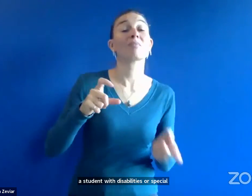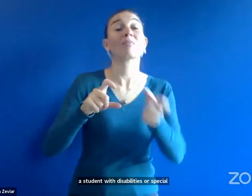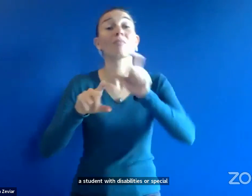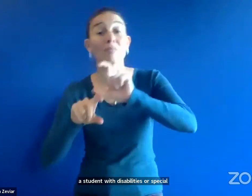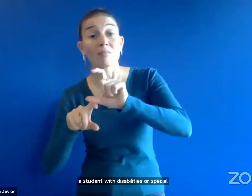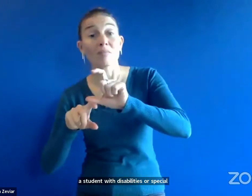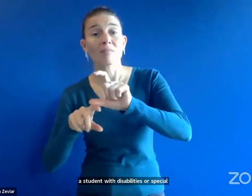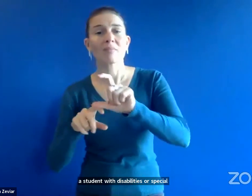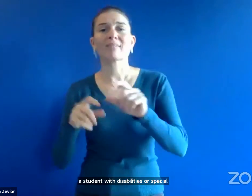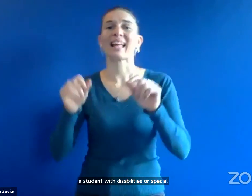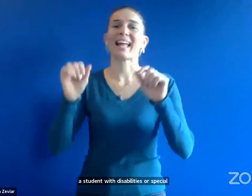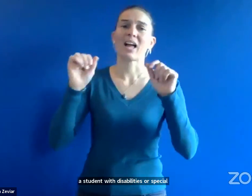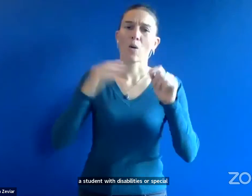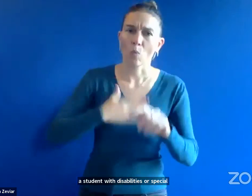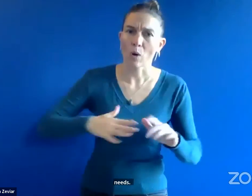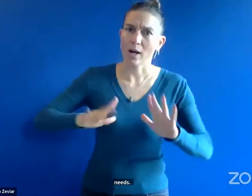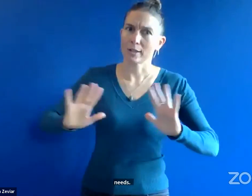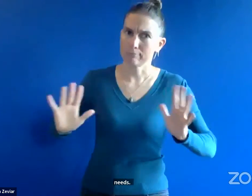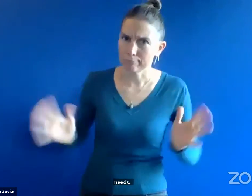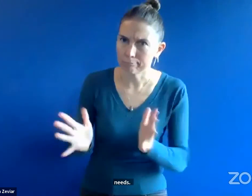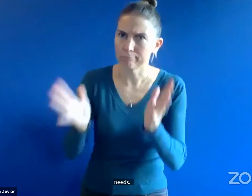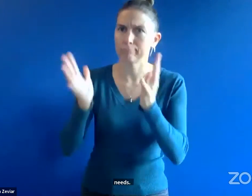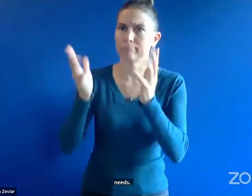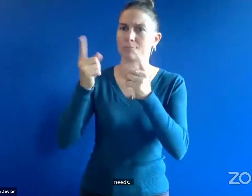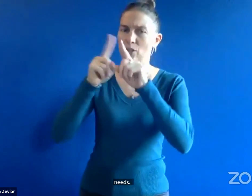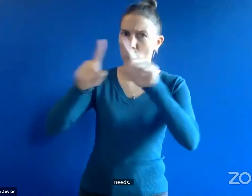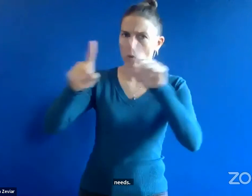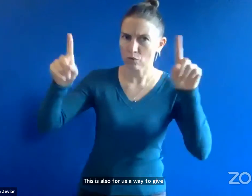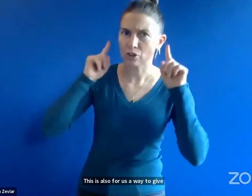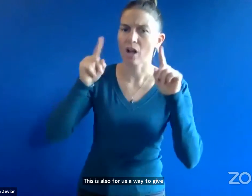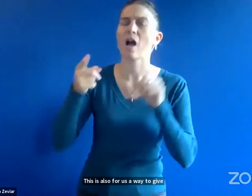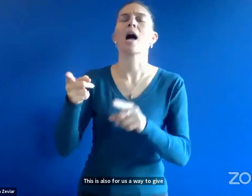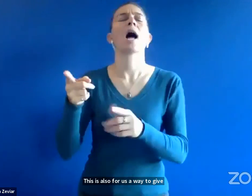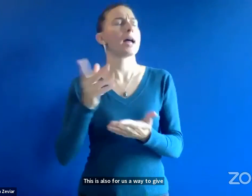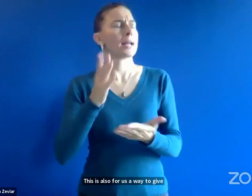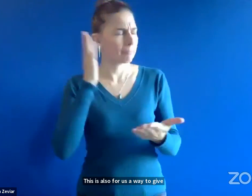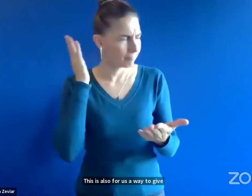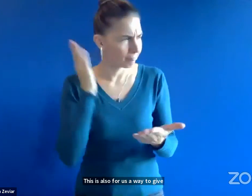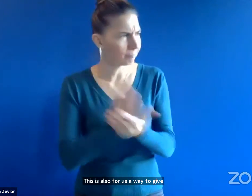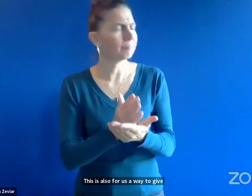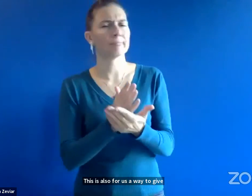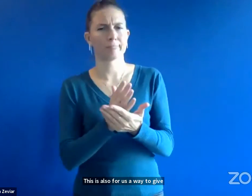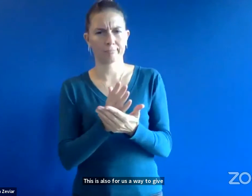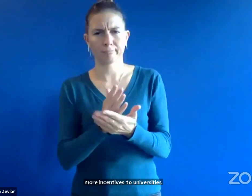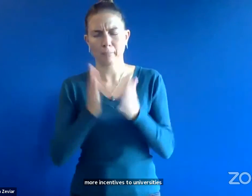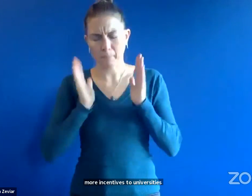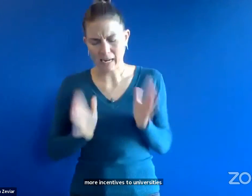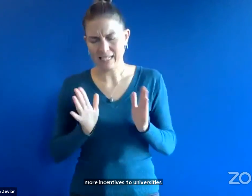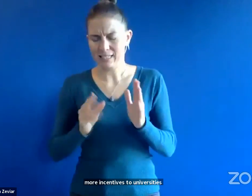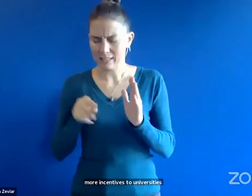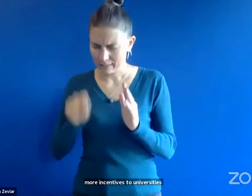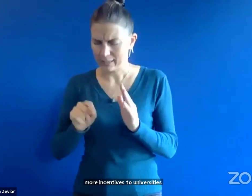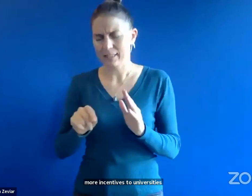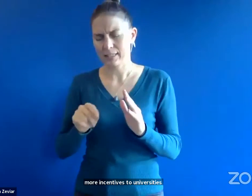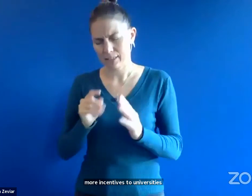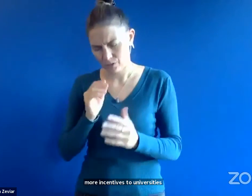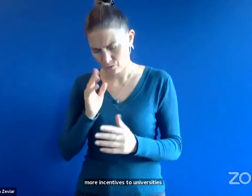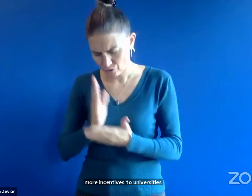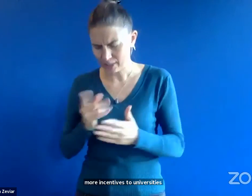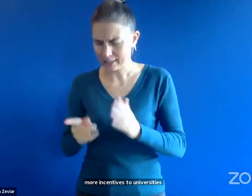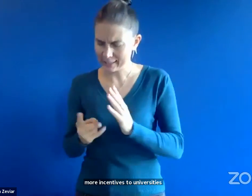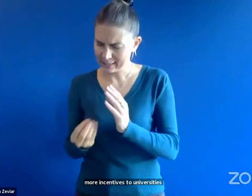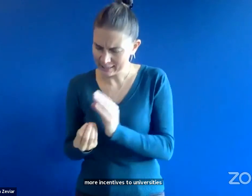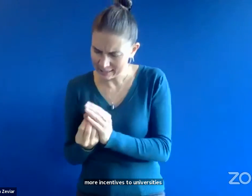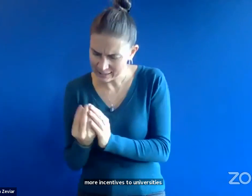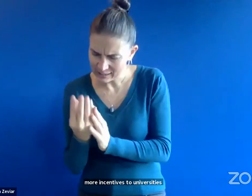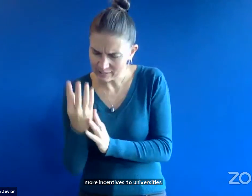if you want, more incentives to universities to really develop this kind of support for their students with special